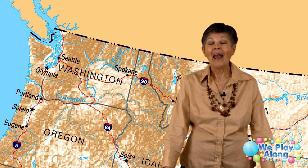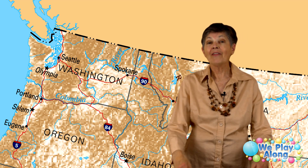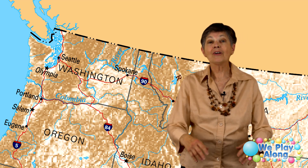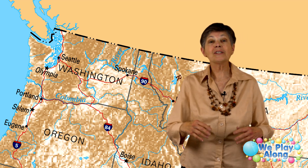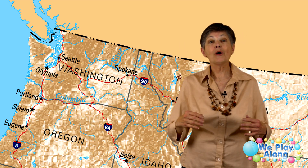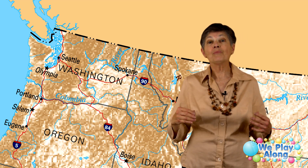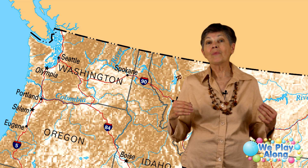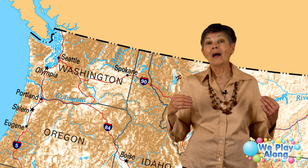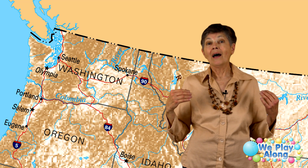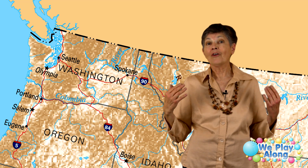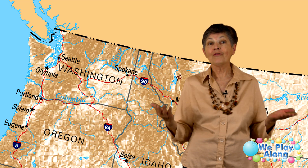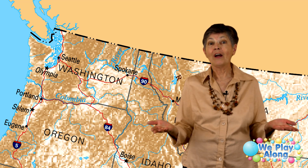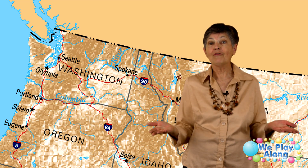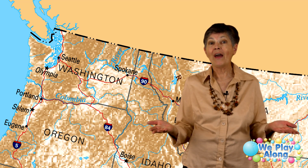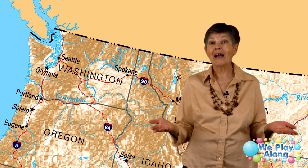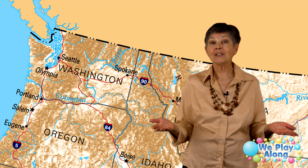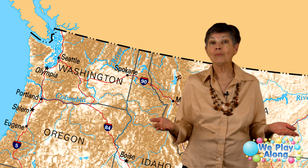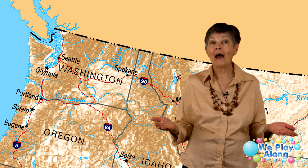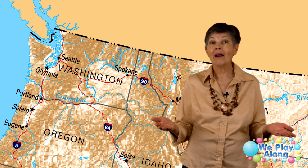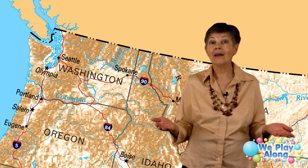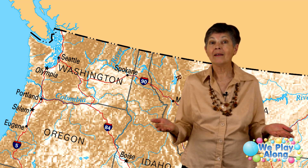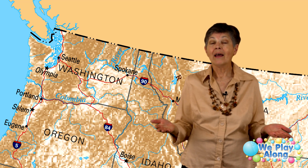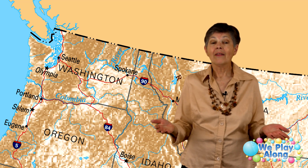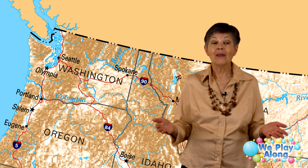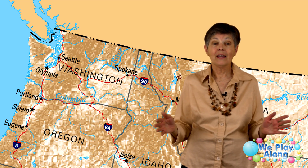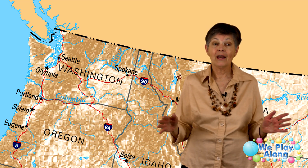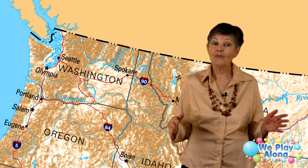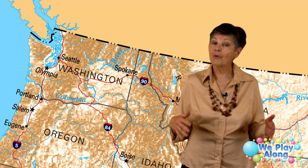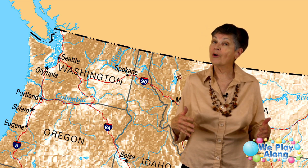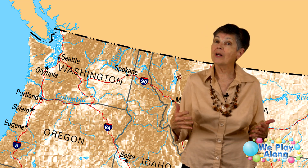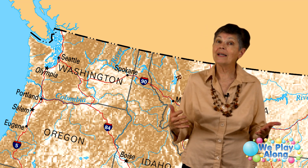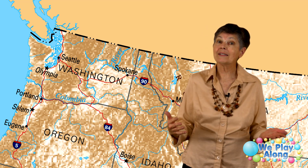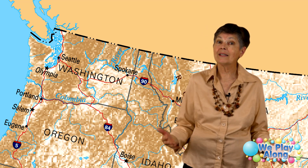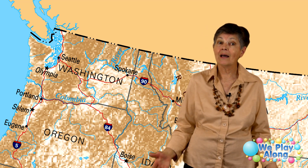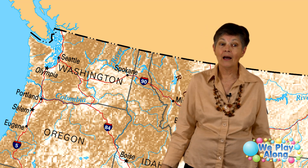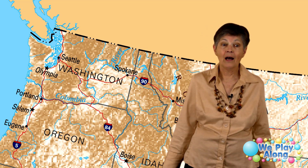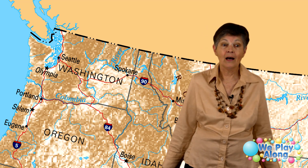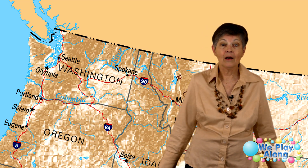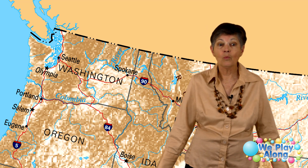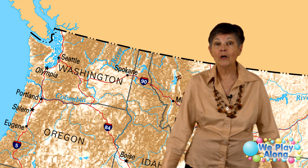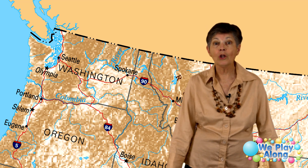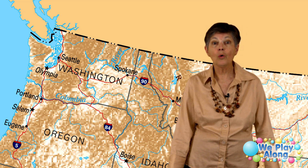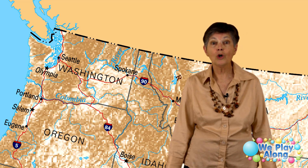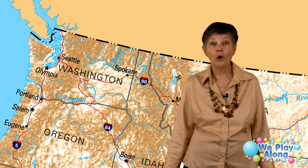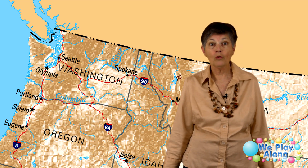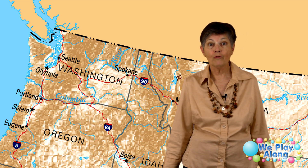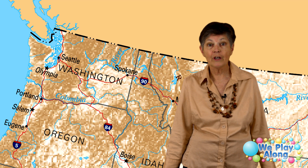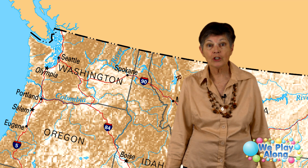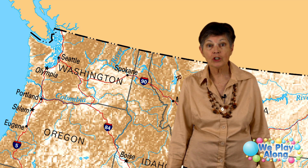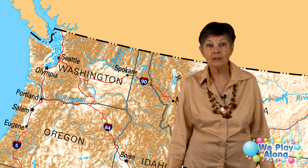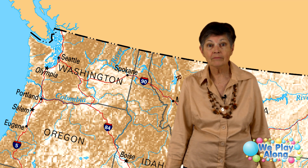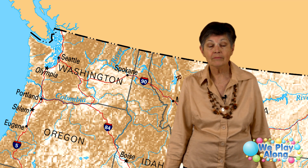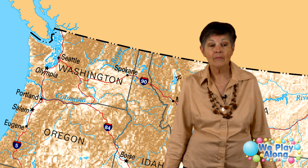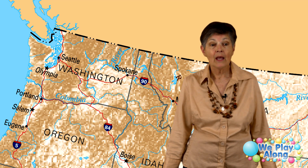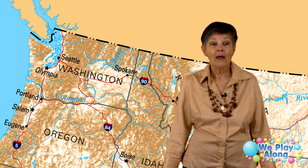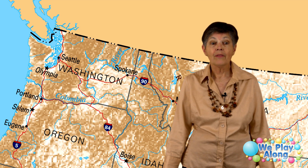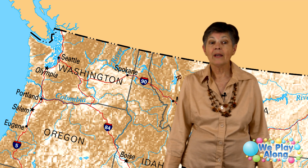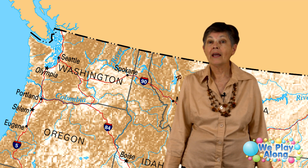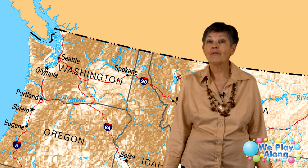and there's some other fun facts about it. The native bird is the willow goldfinch. The native